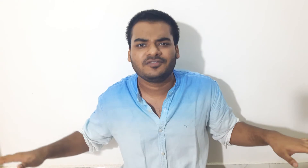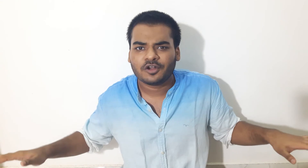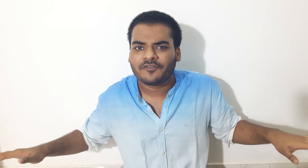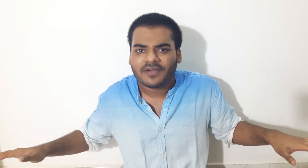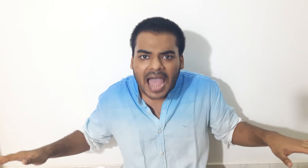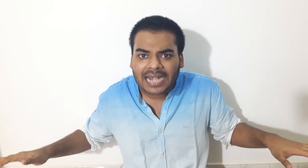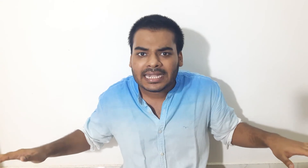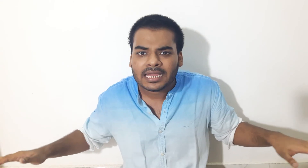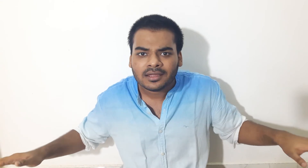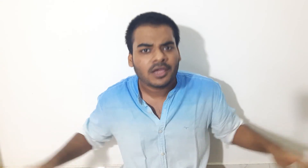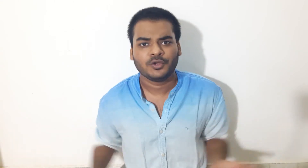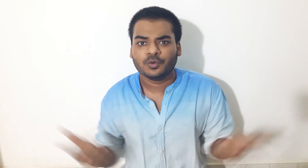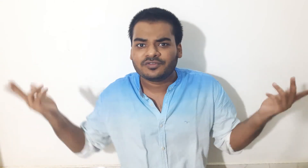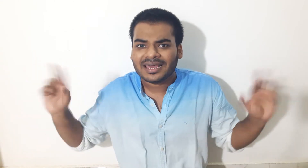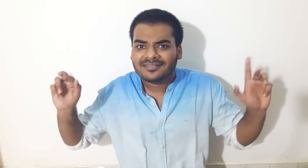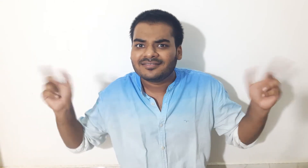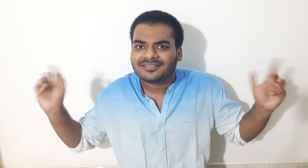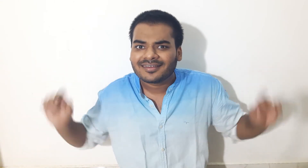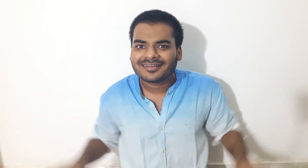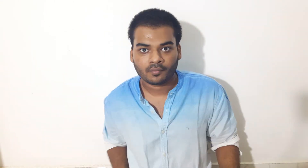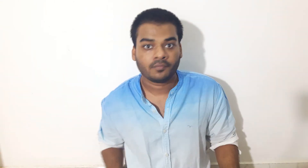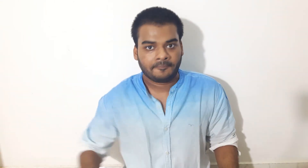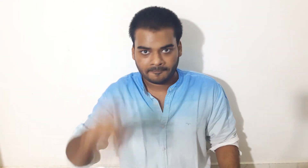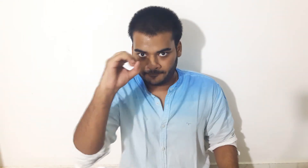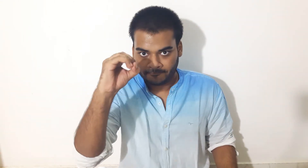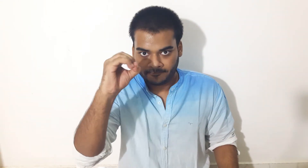of acting, use signs.